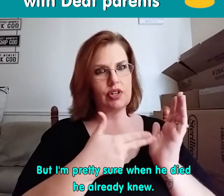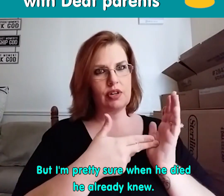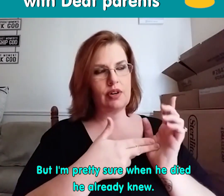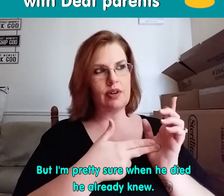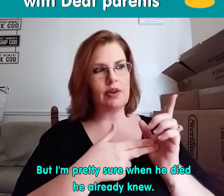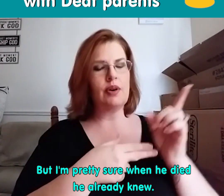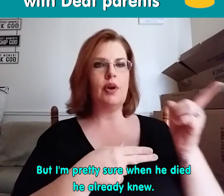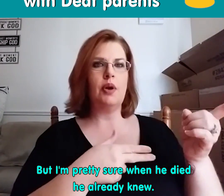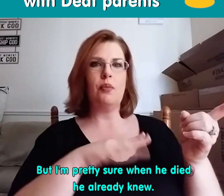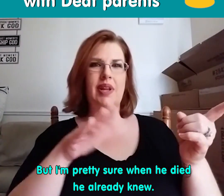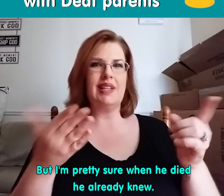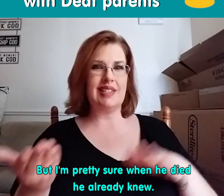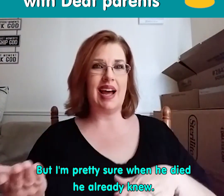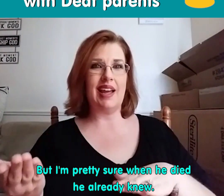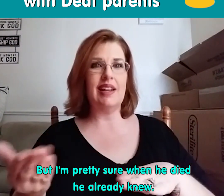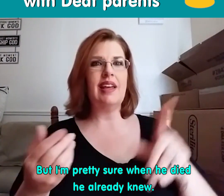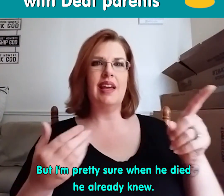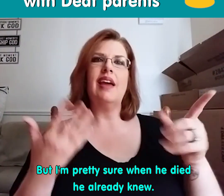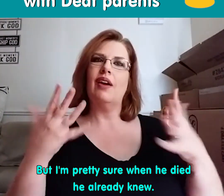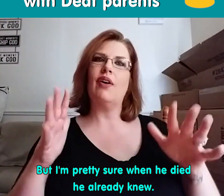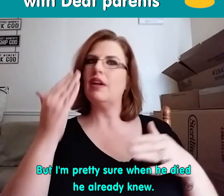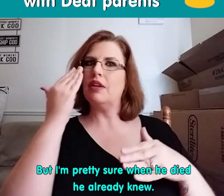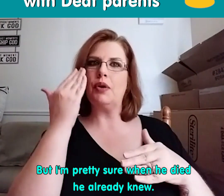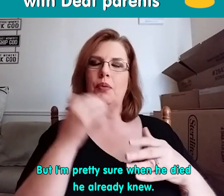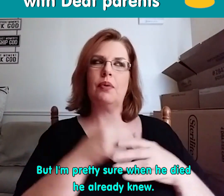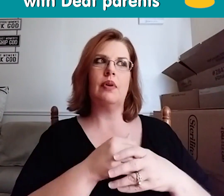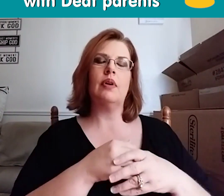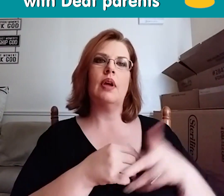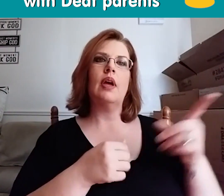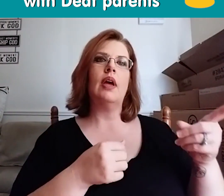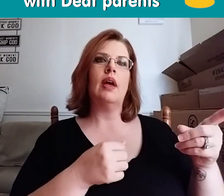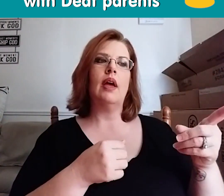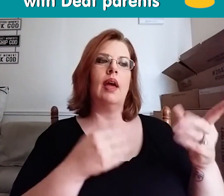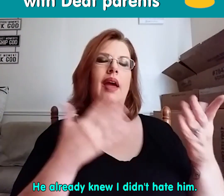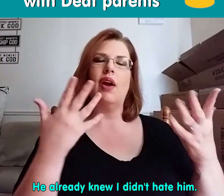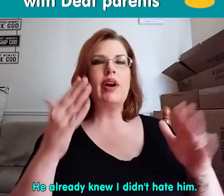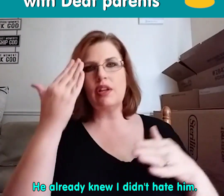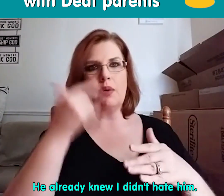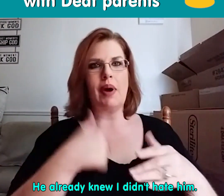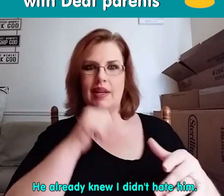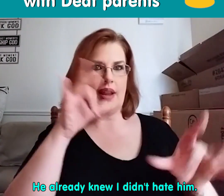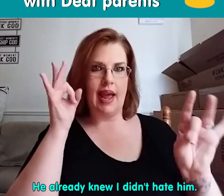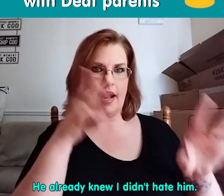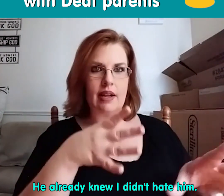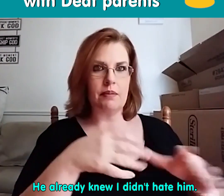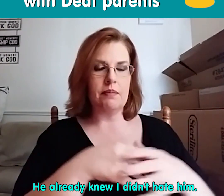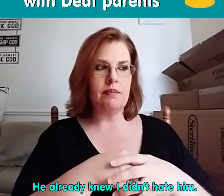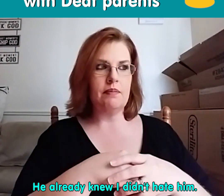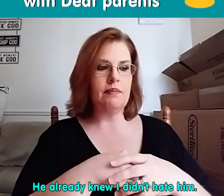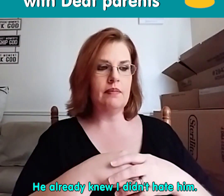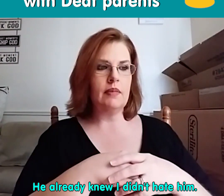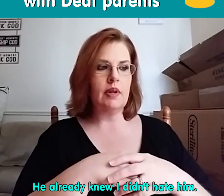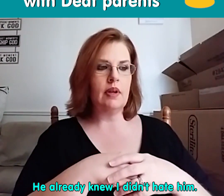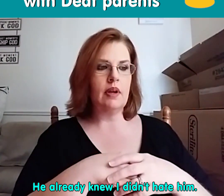the chance to have the best of both worlds, the deaf world and the hearing world.